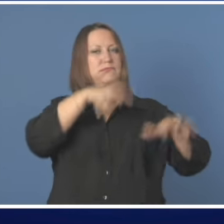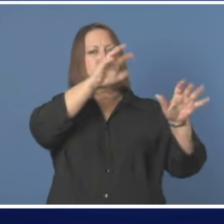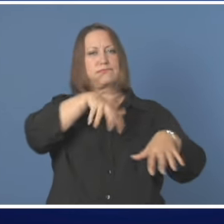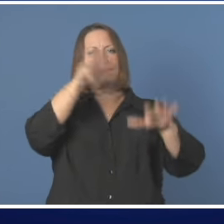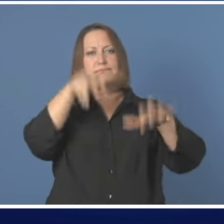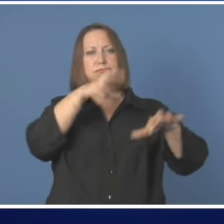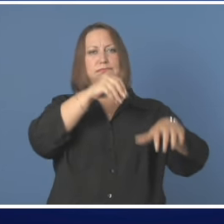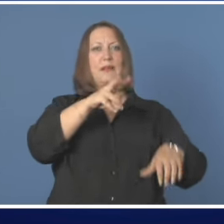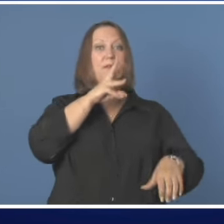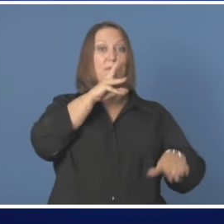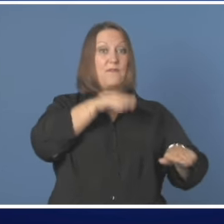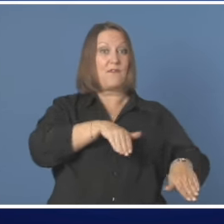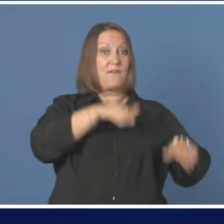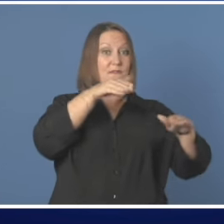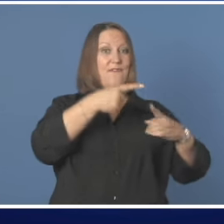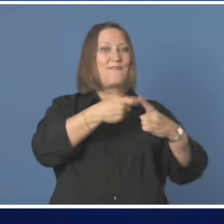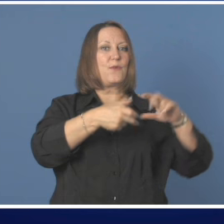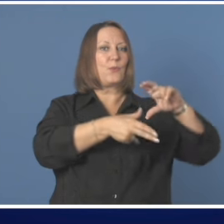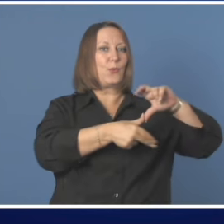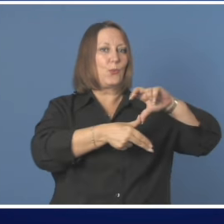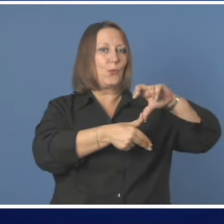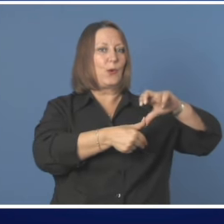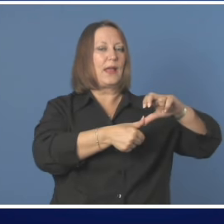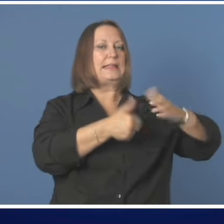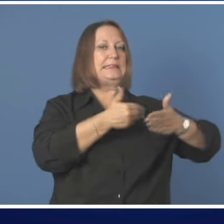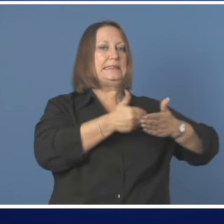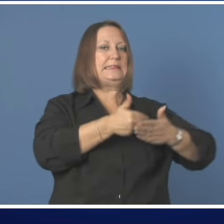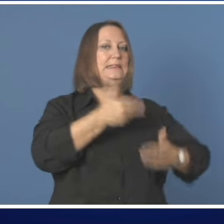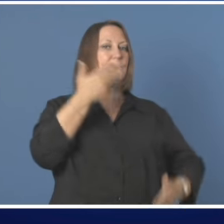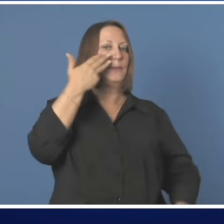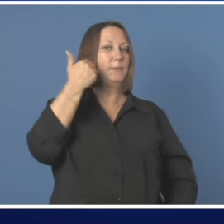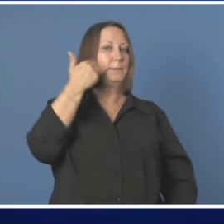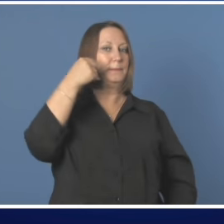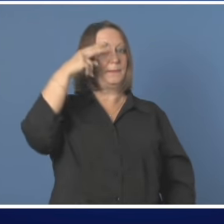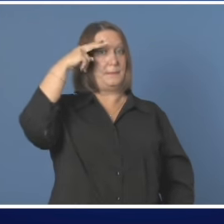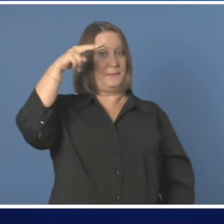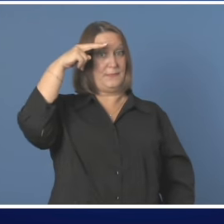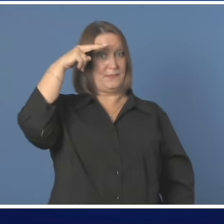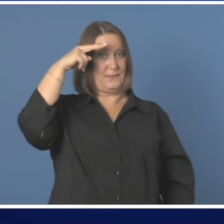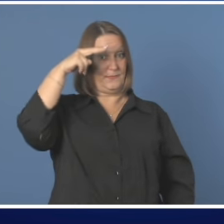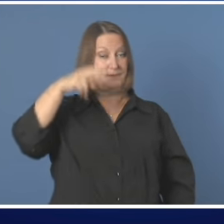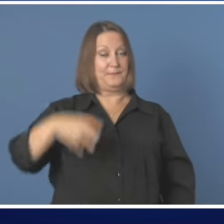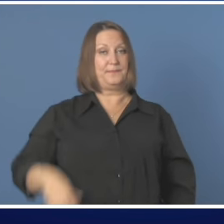floods each year from hurricanes spawned off Mexico.